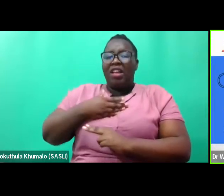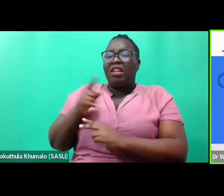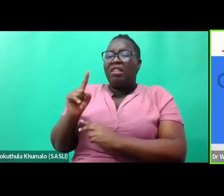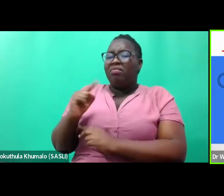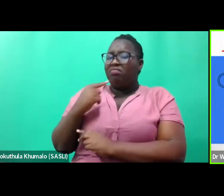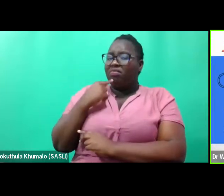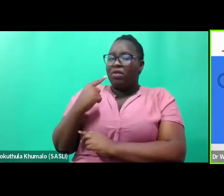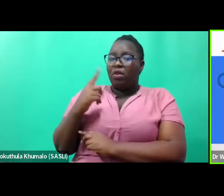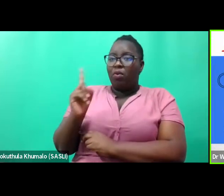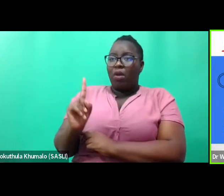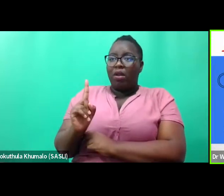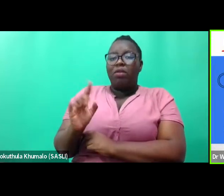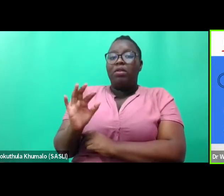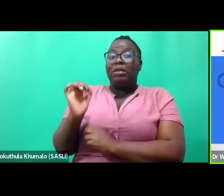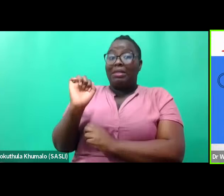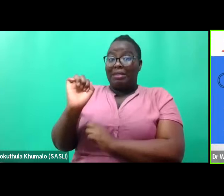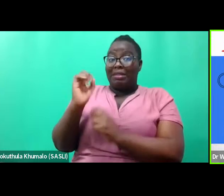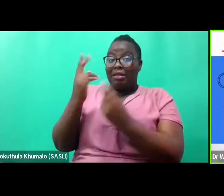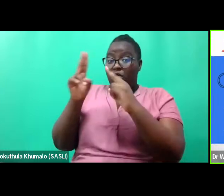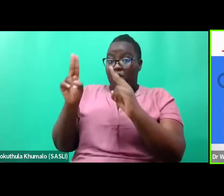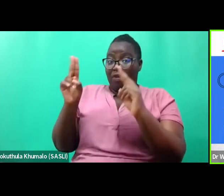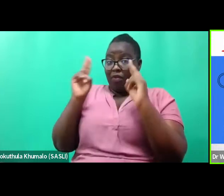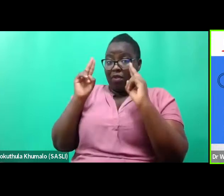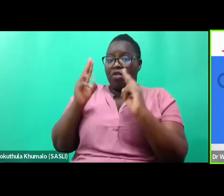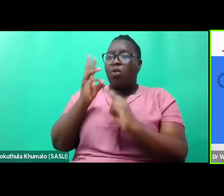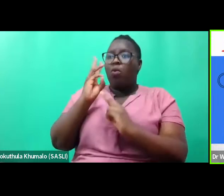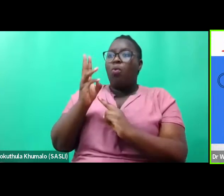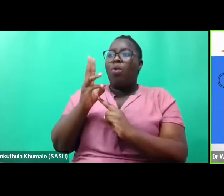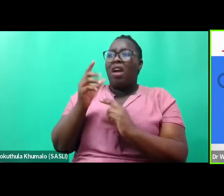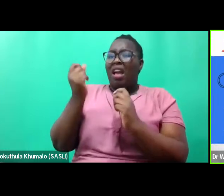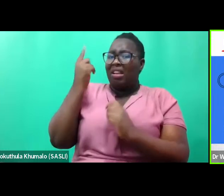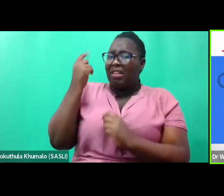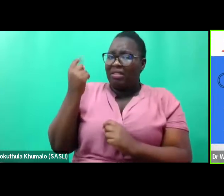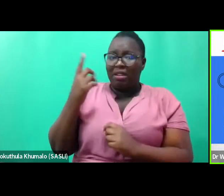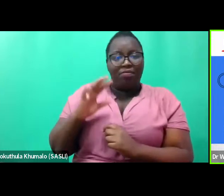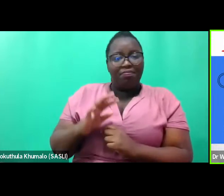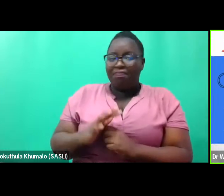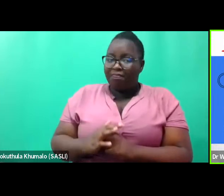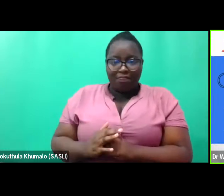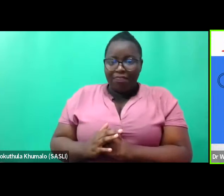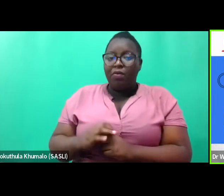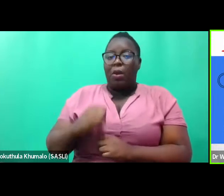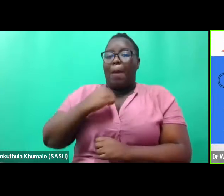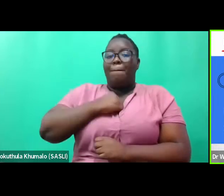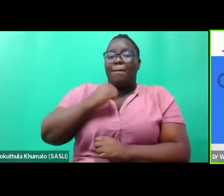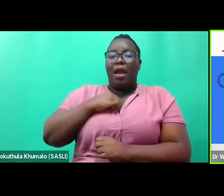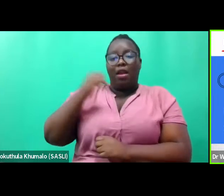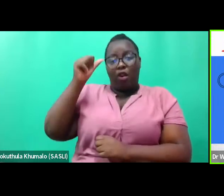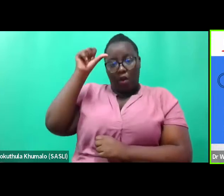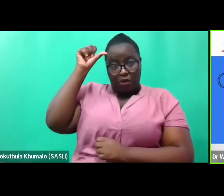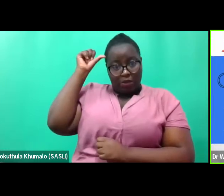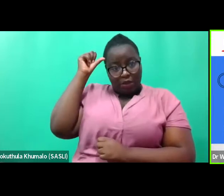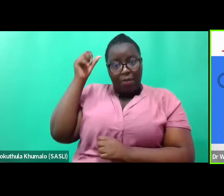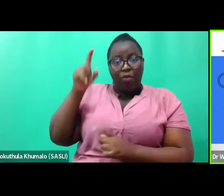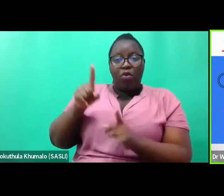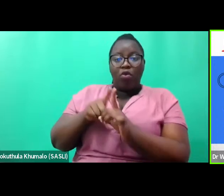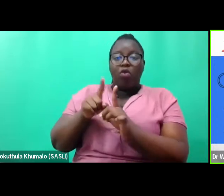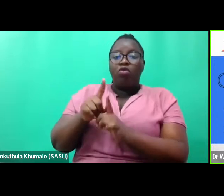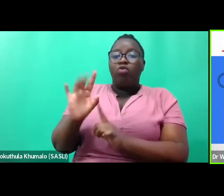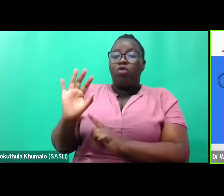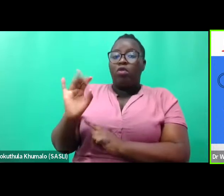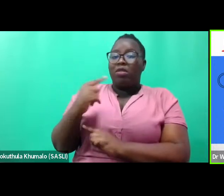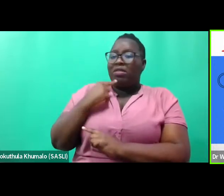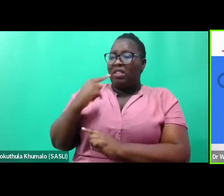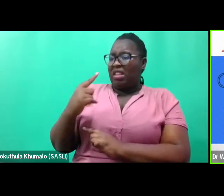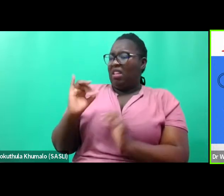the university would not understand my autism, and he thought that it wasn't that